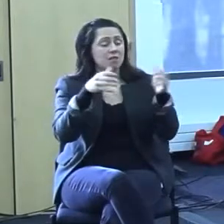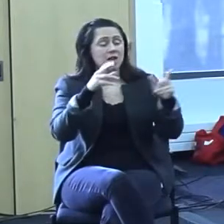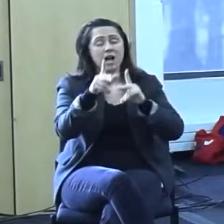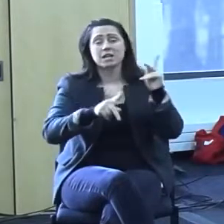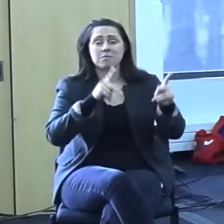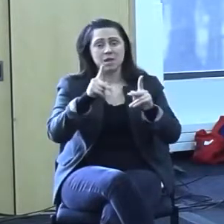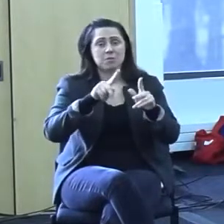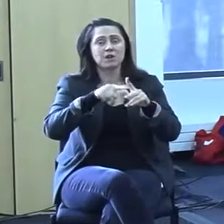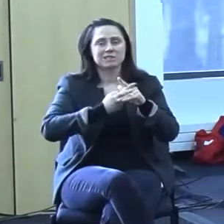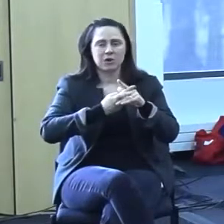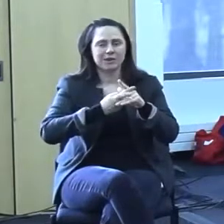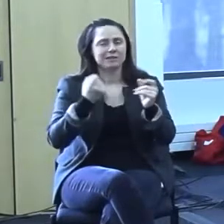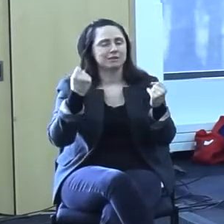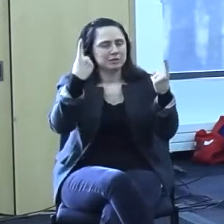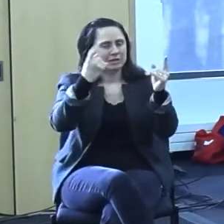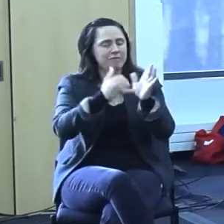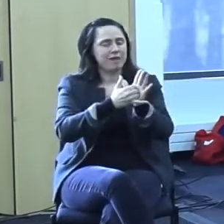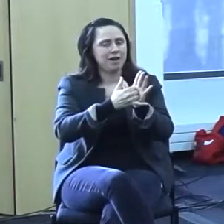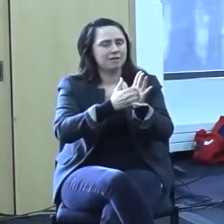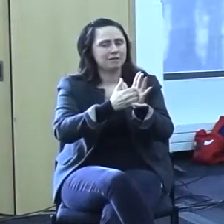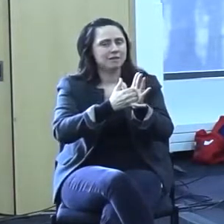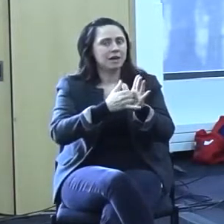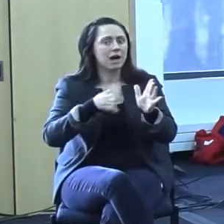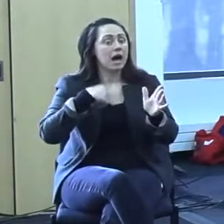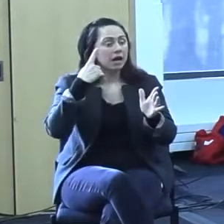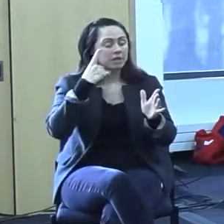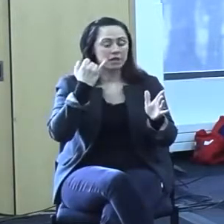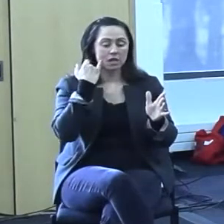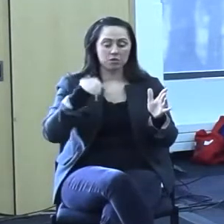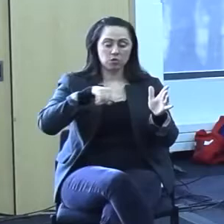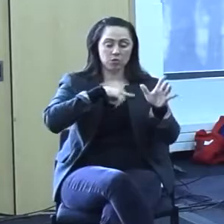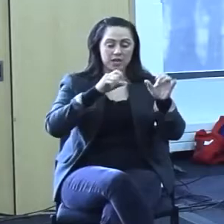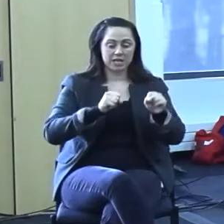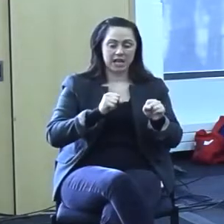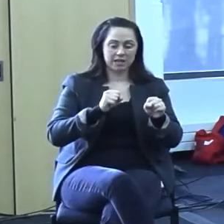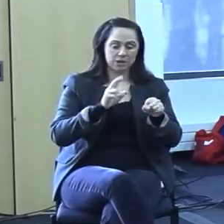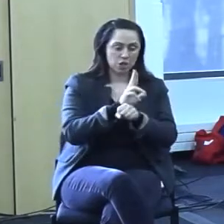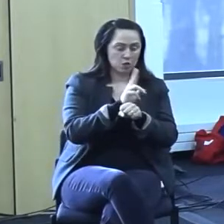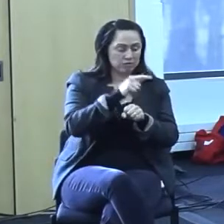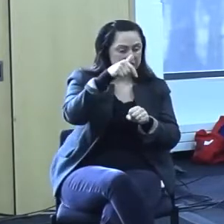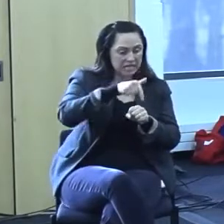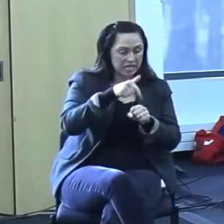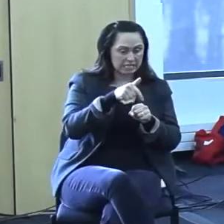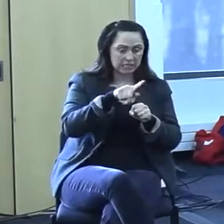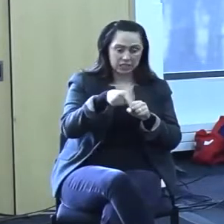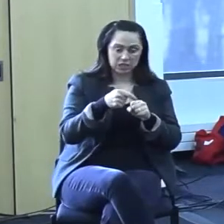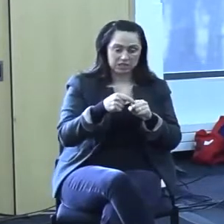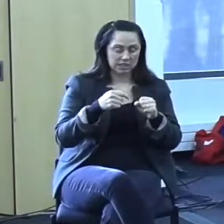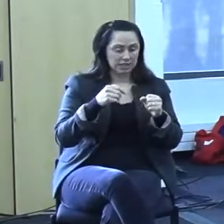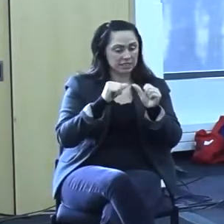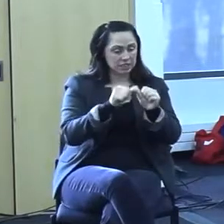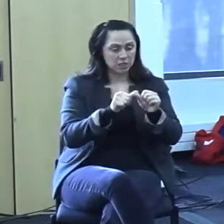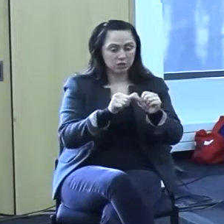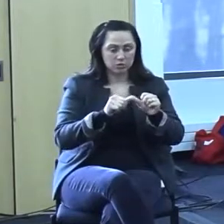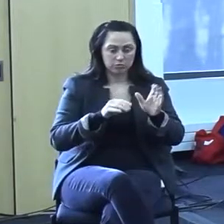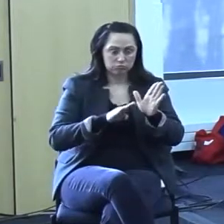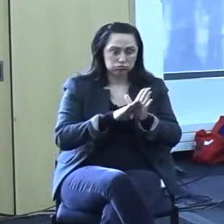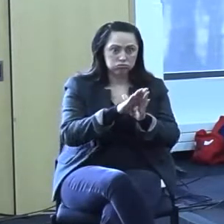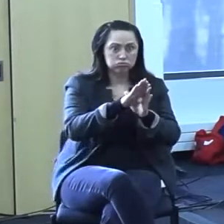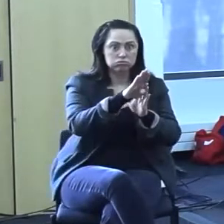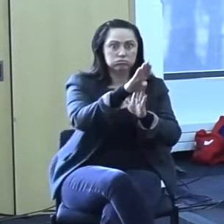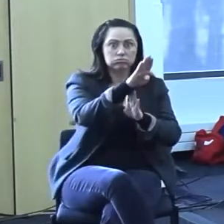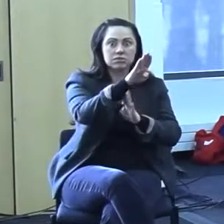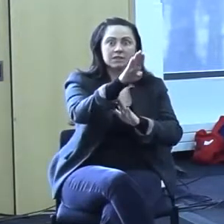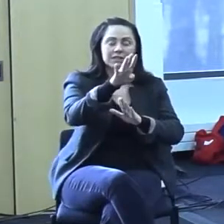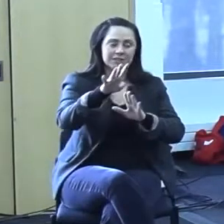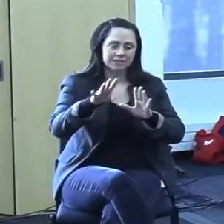are starting to catch on. So I think as long as we can take this traction and just build onto it as best as we can,